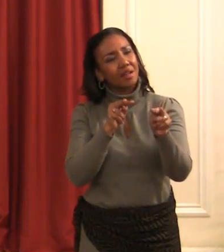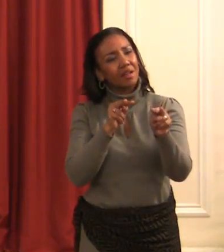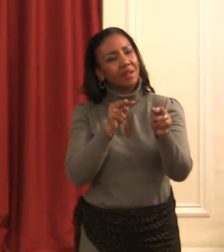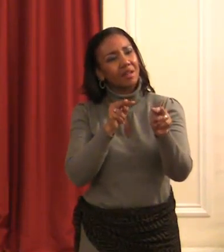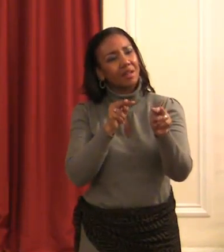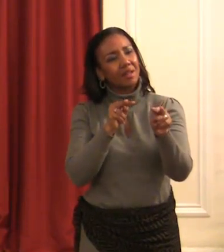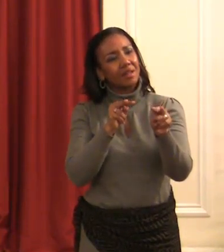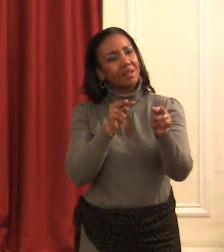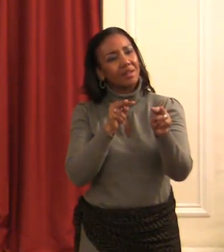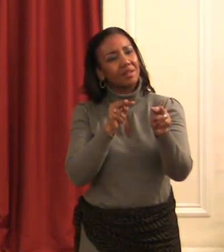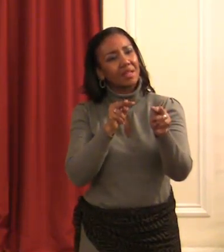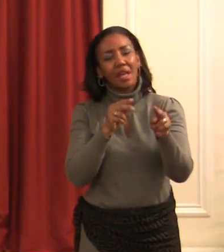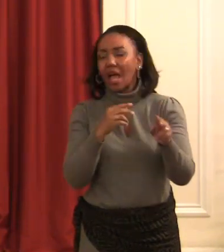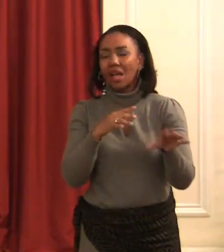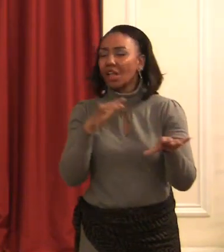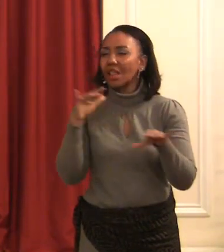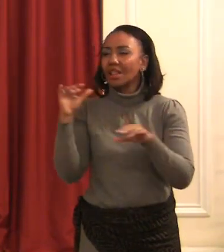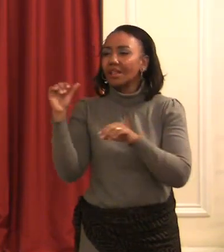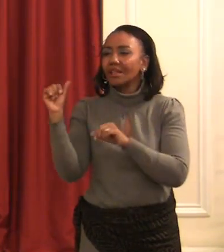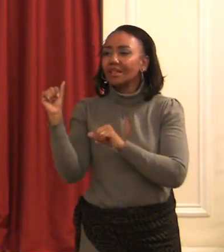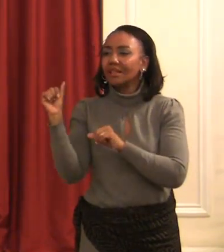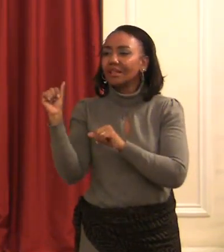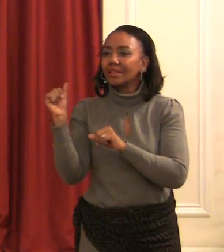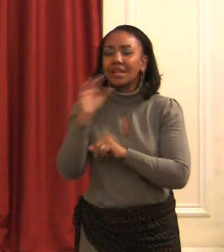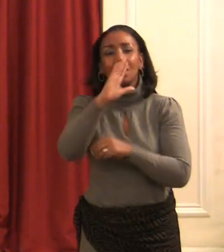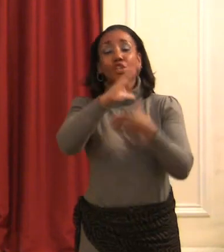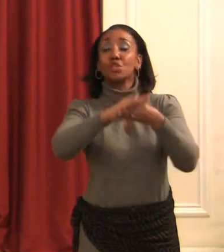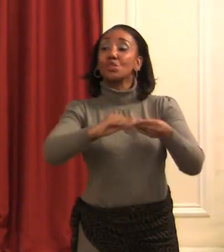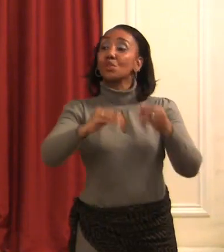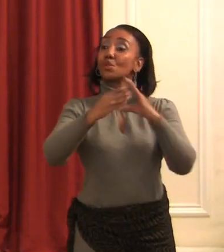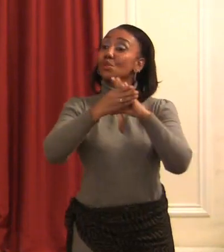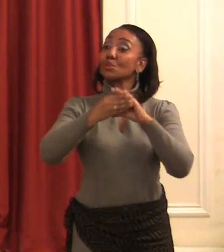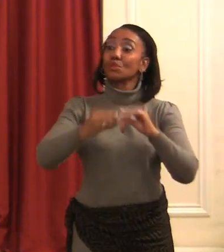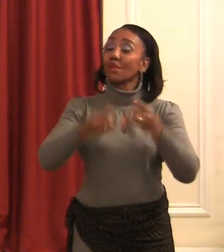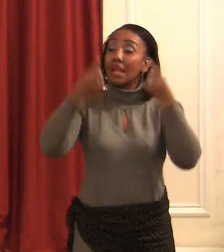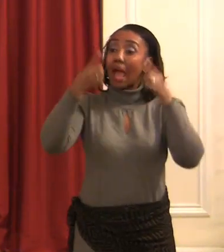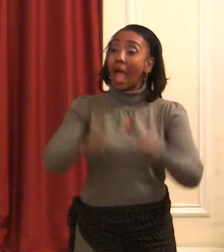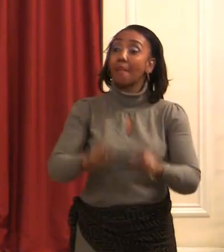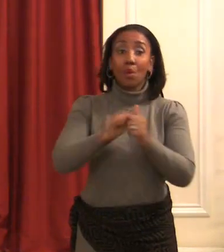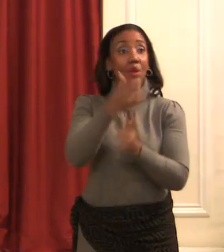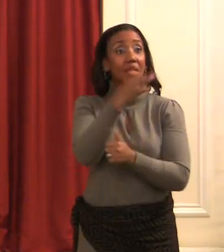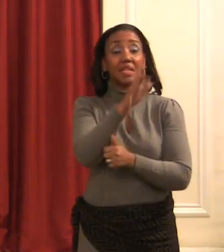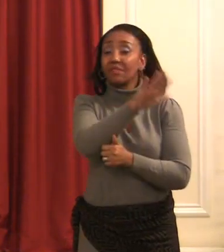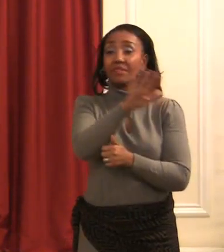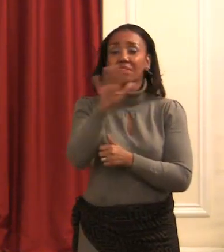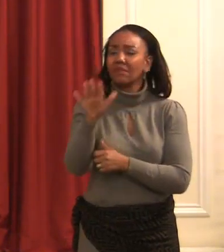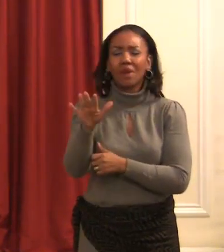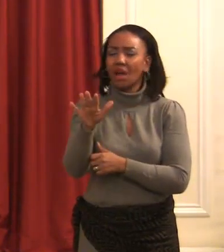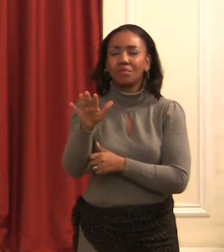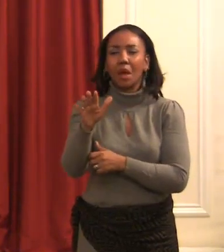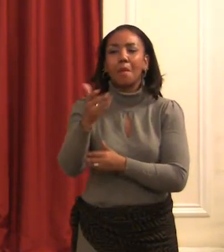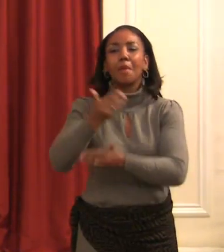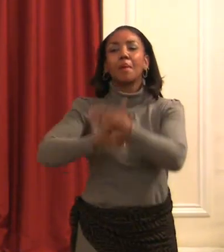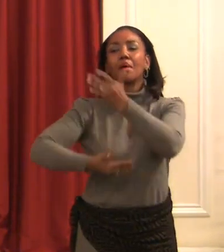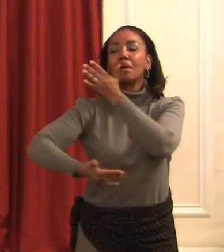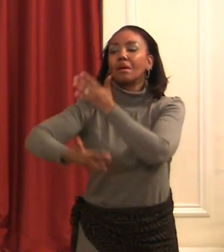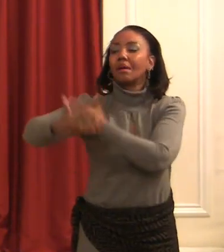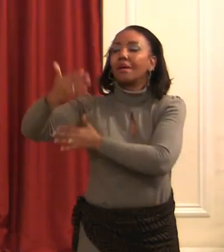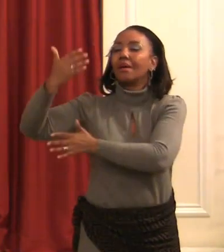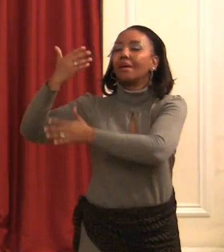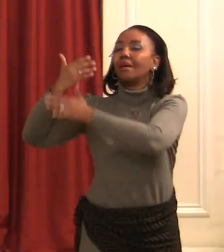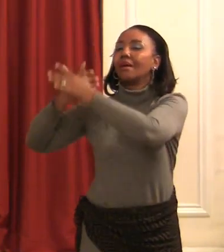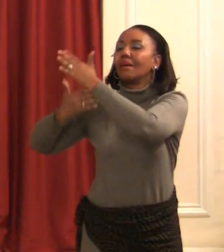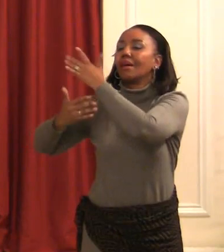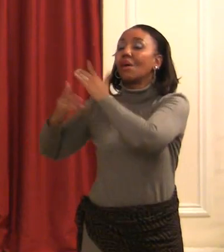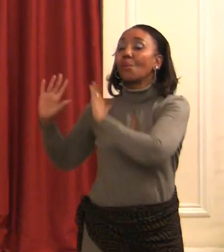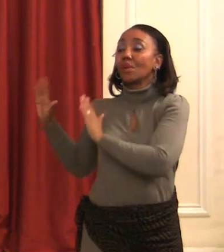like a mare to a post. Their story begins not with the tragedy of 55, but long before that,